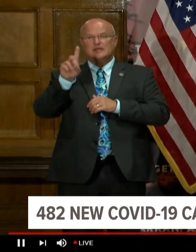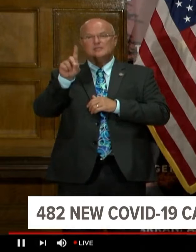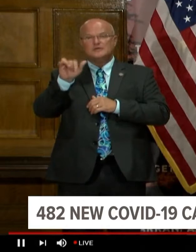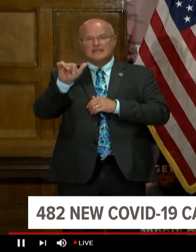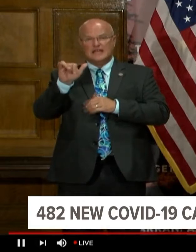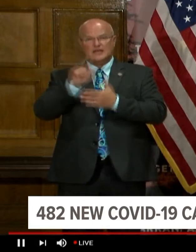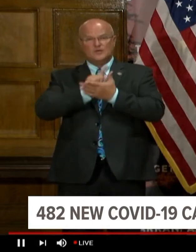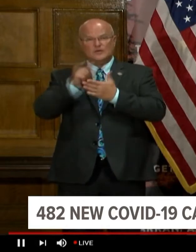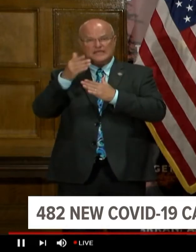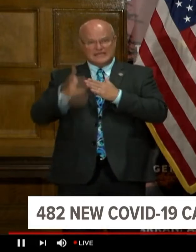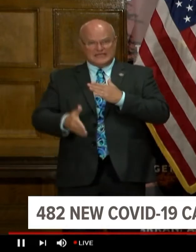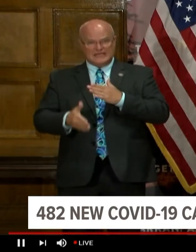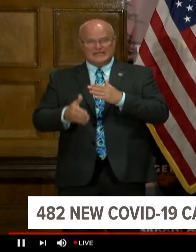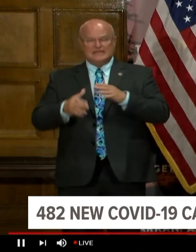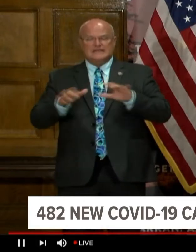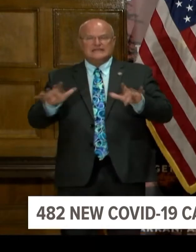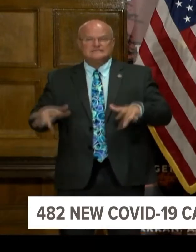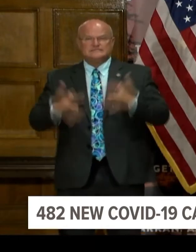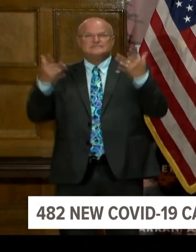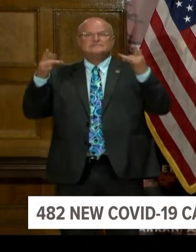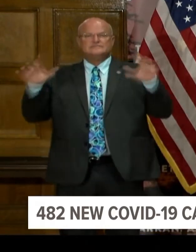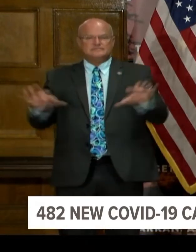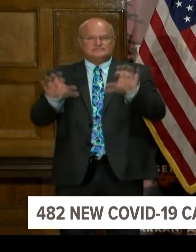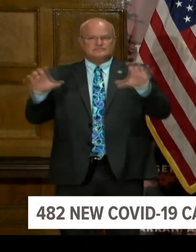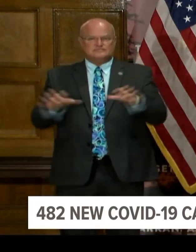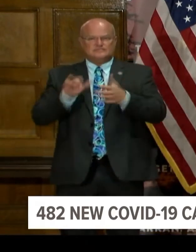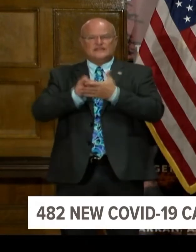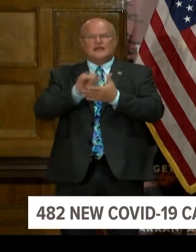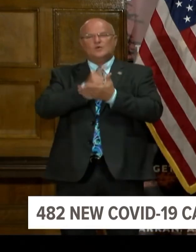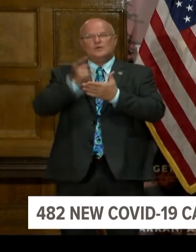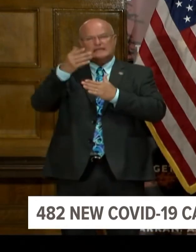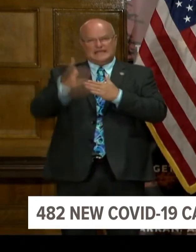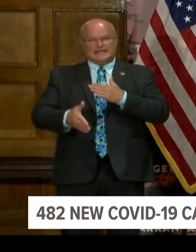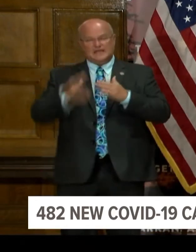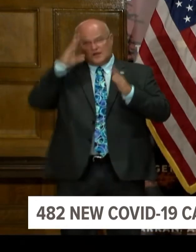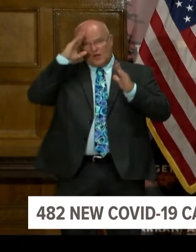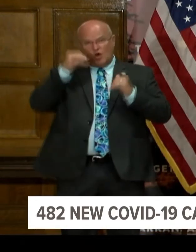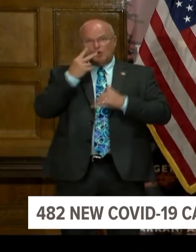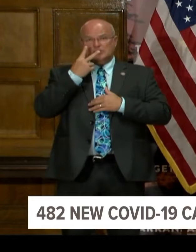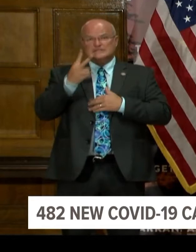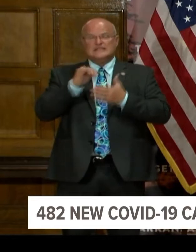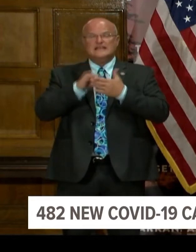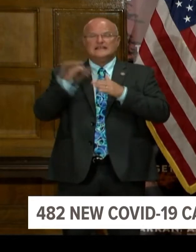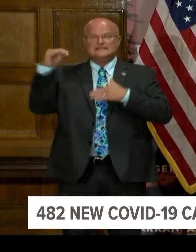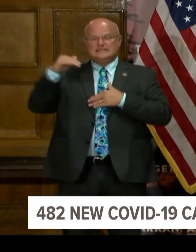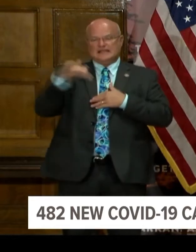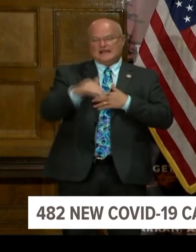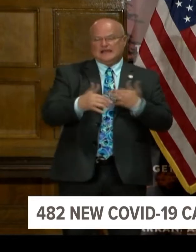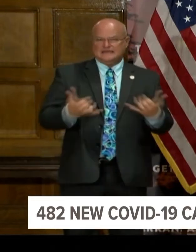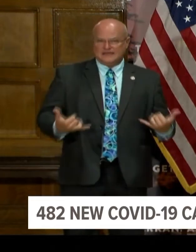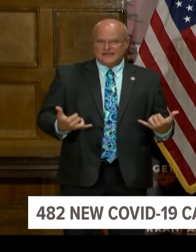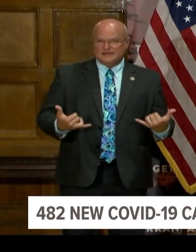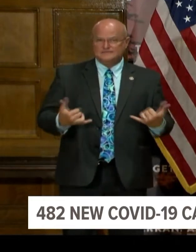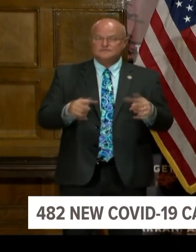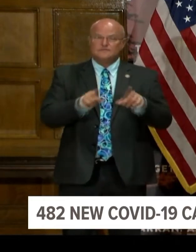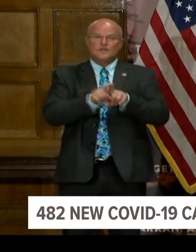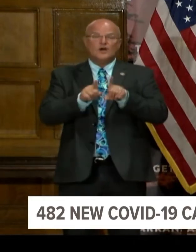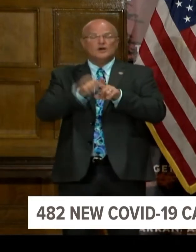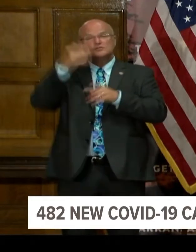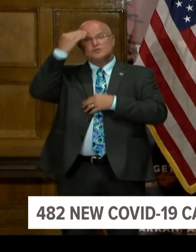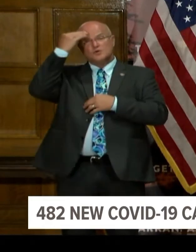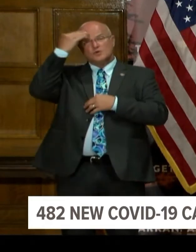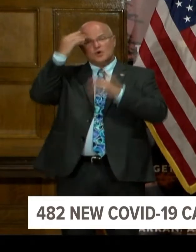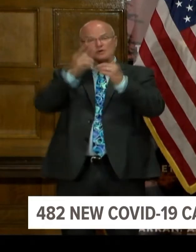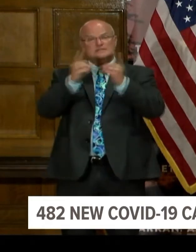the activities and things that were going on that Labor Day weekend. We hope to see that decline. We also know that